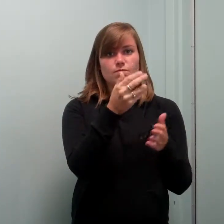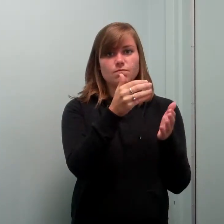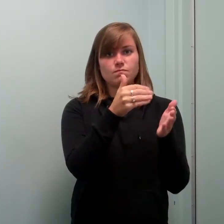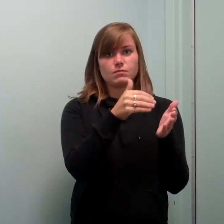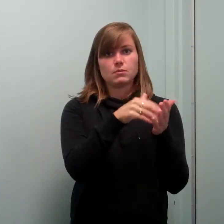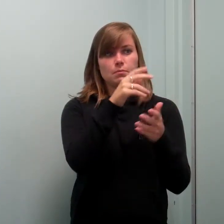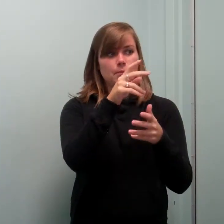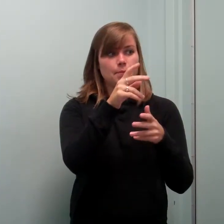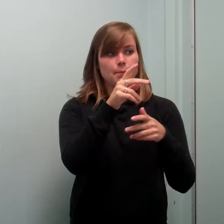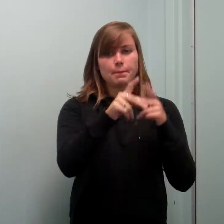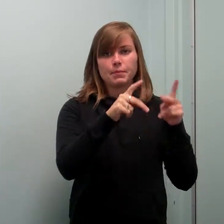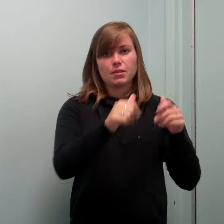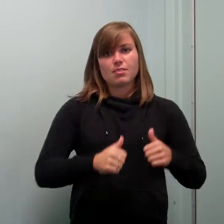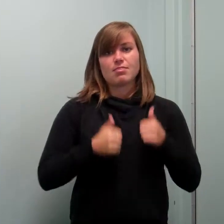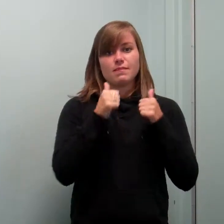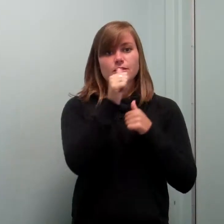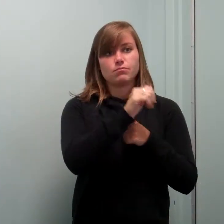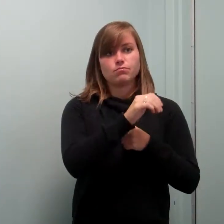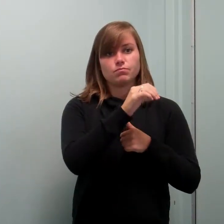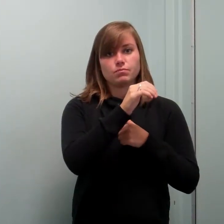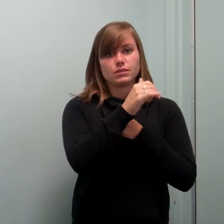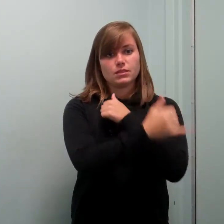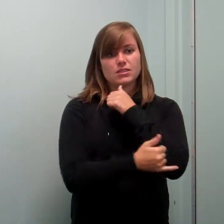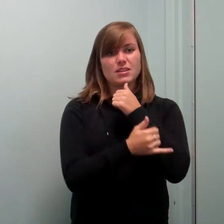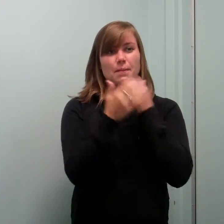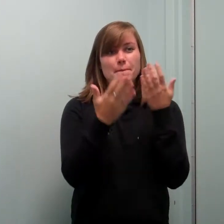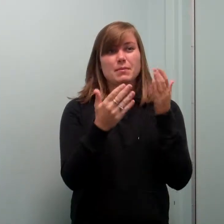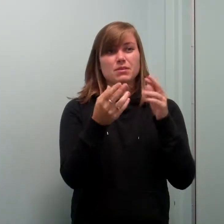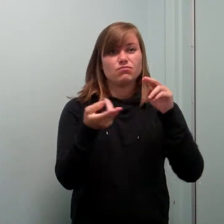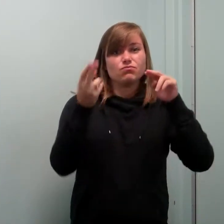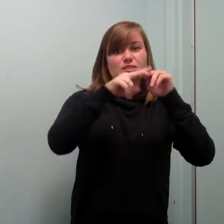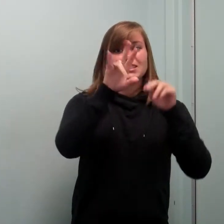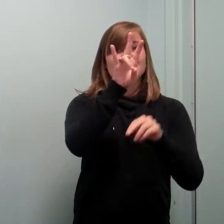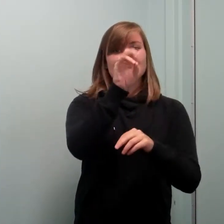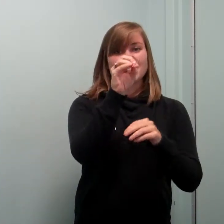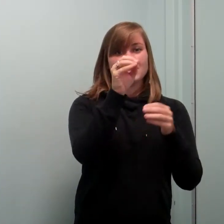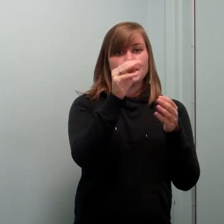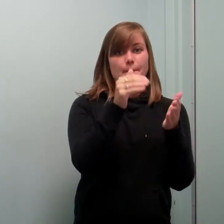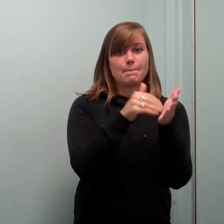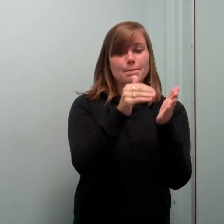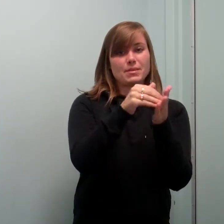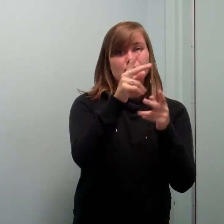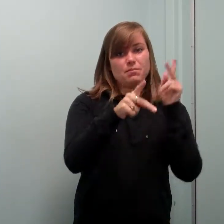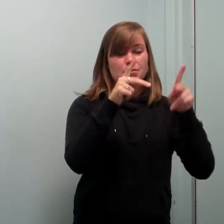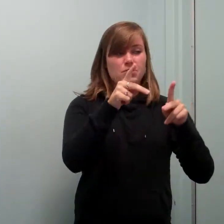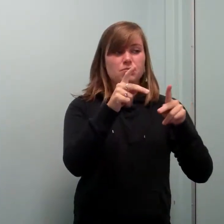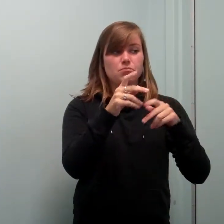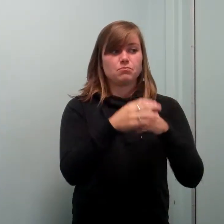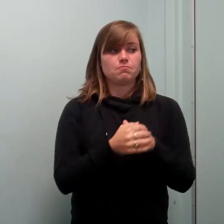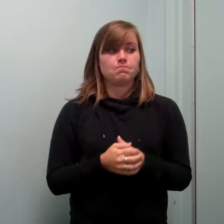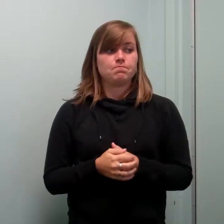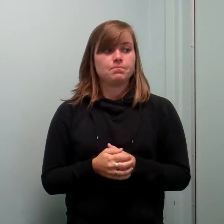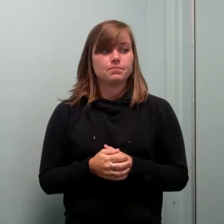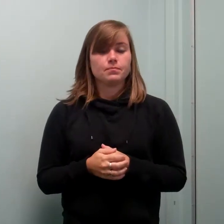2030, they're expecting that to double to 70 million. That's a lot of people. Dementia scares